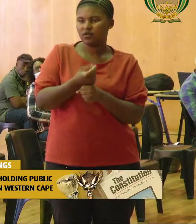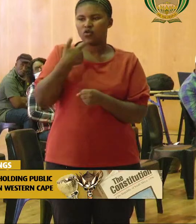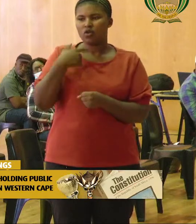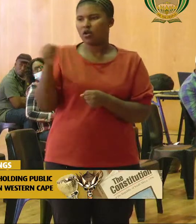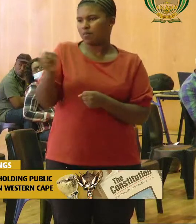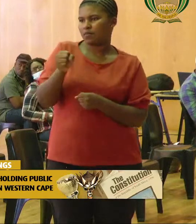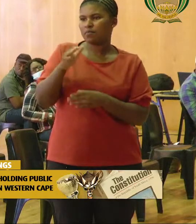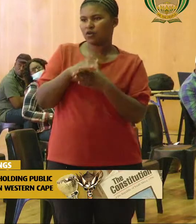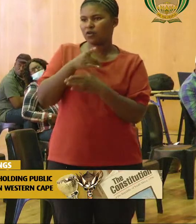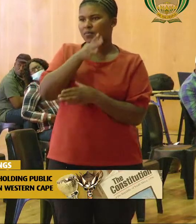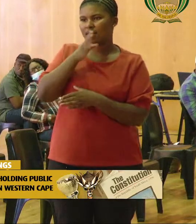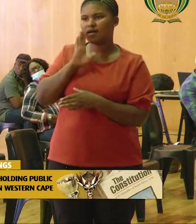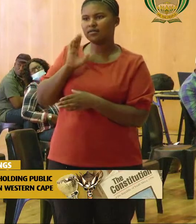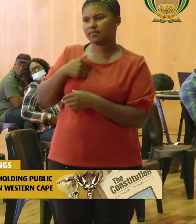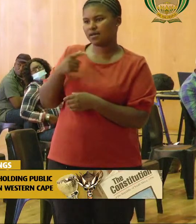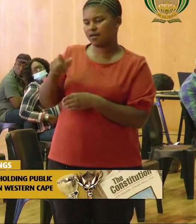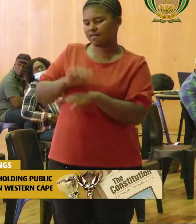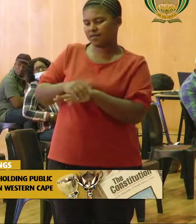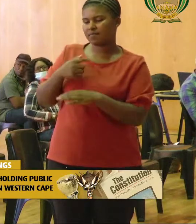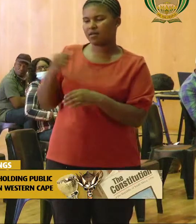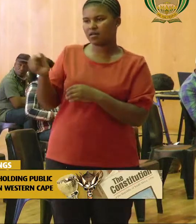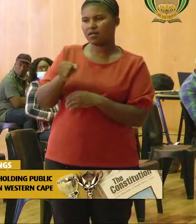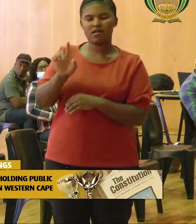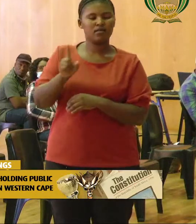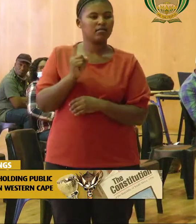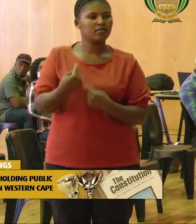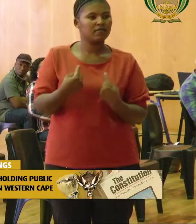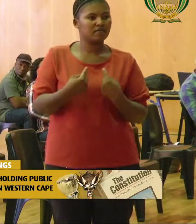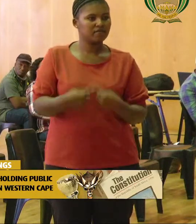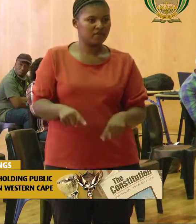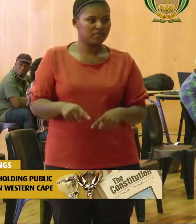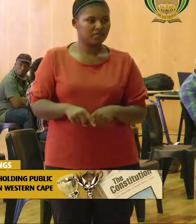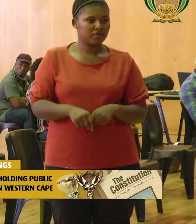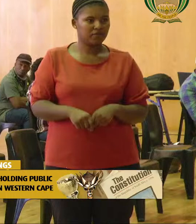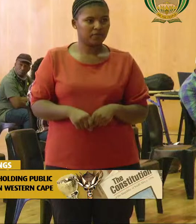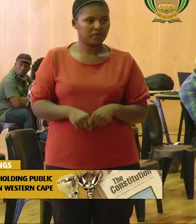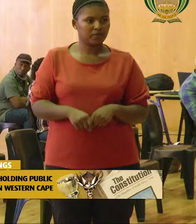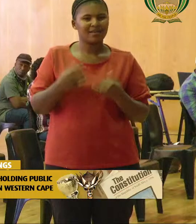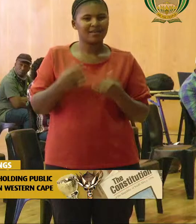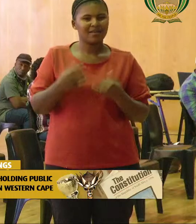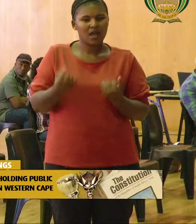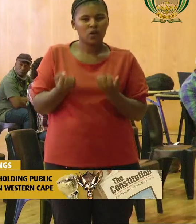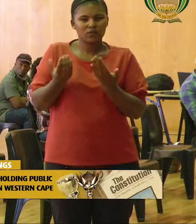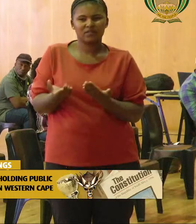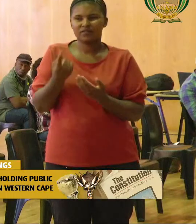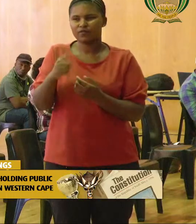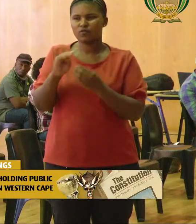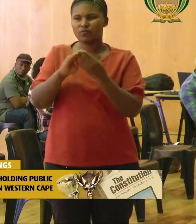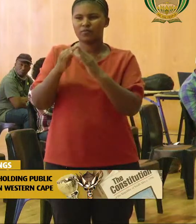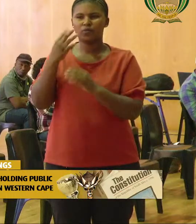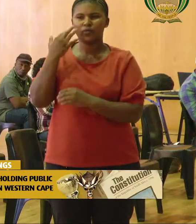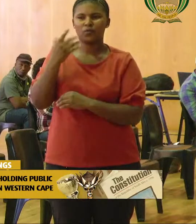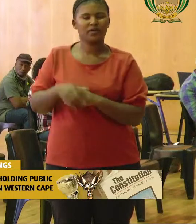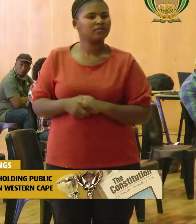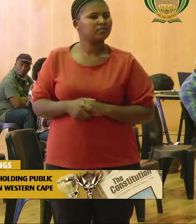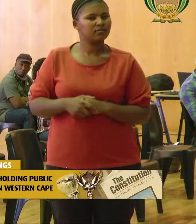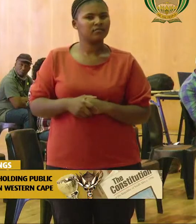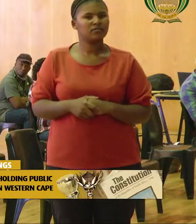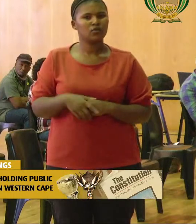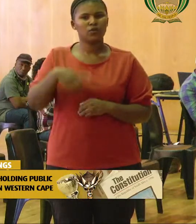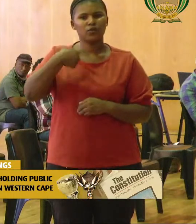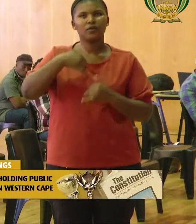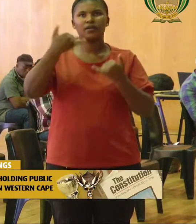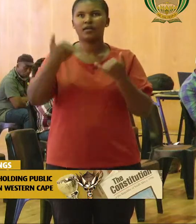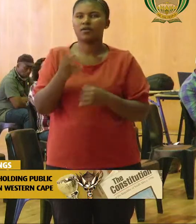cousin, simfake because this is my friend, simfake because une popularity. What about service delivery? At the end of the day,